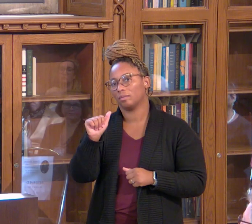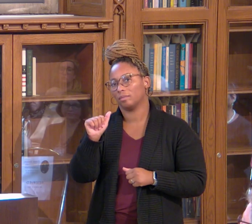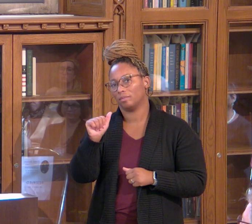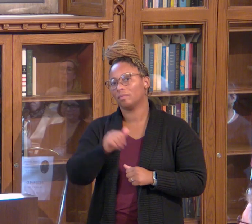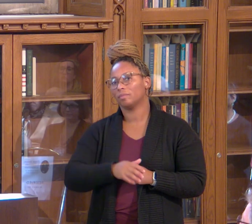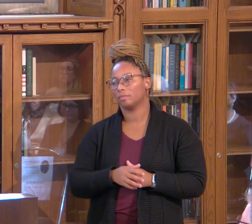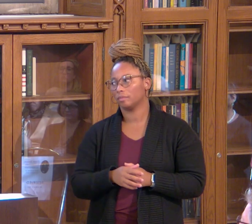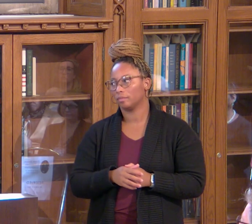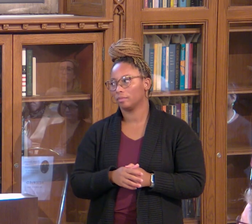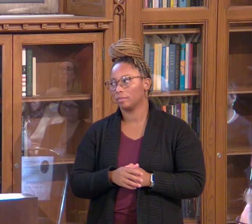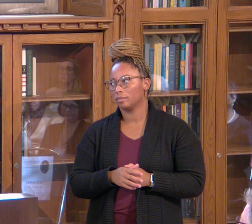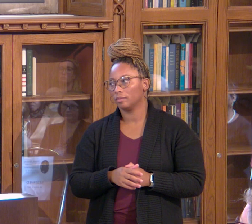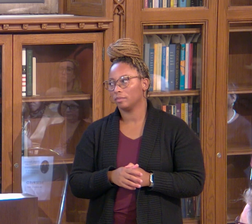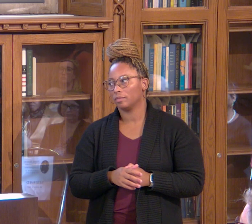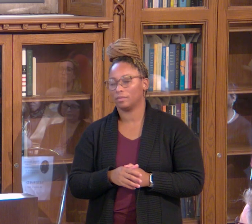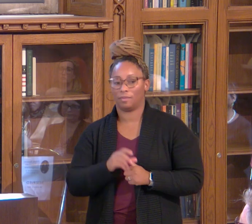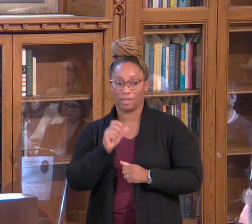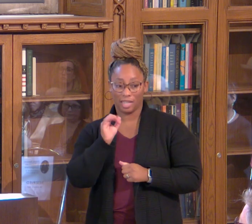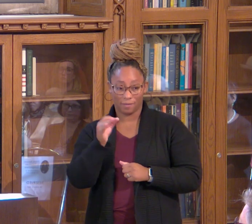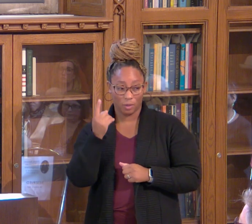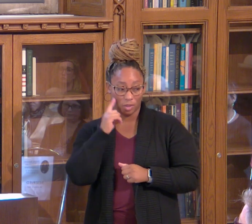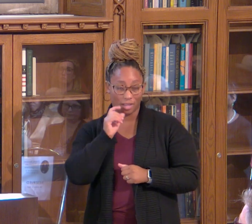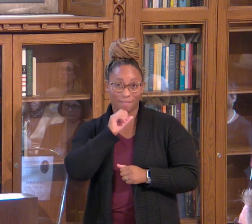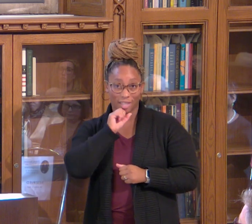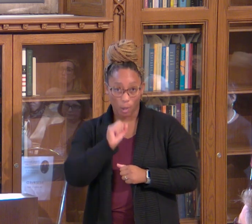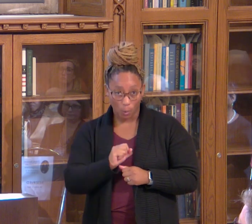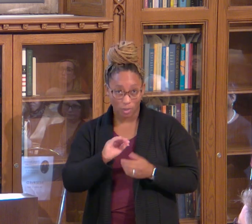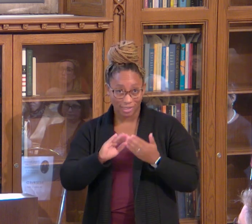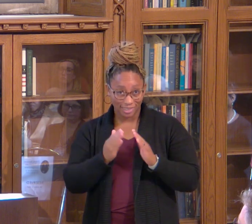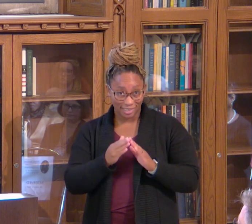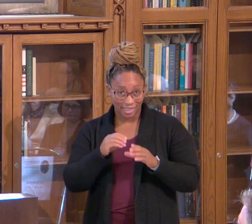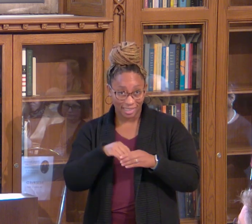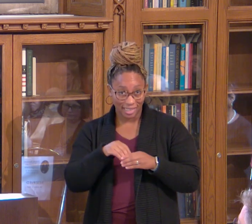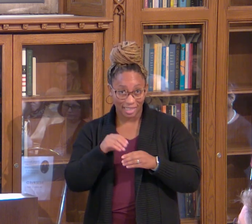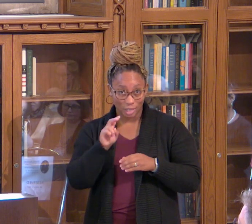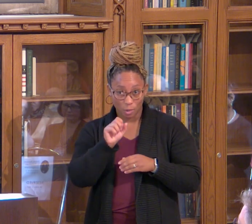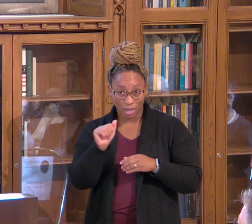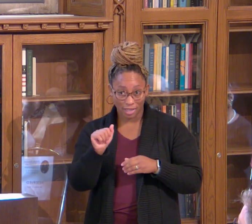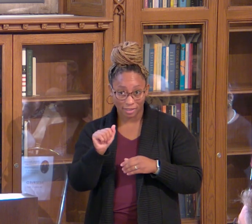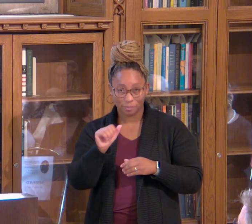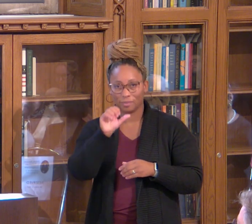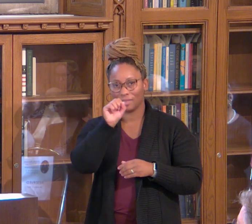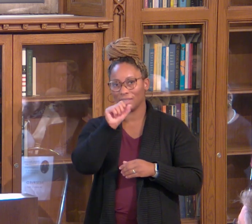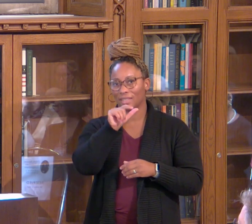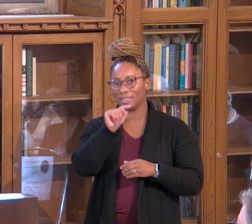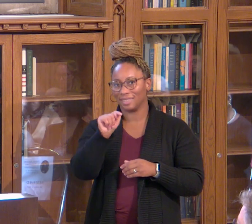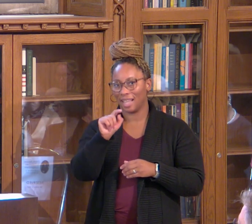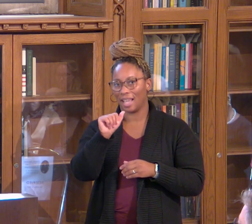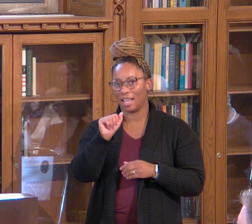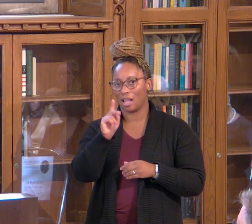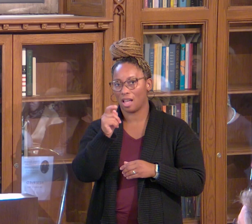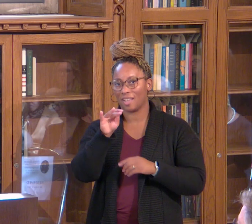Florida if you think of the oldest city in the United States what is it